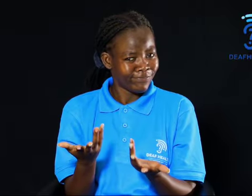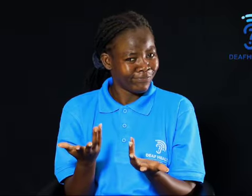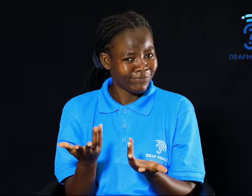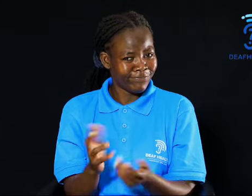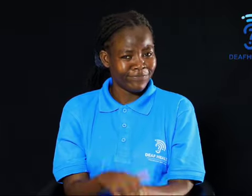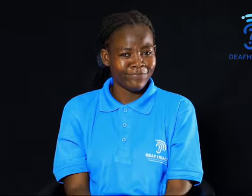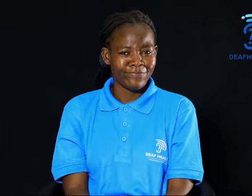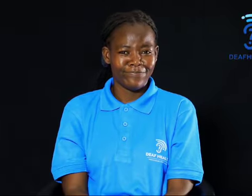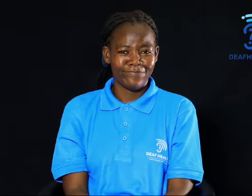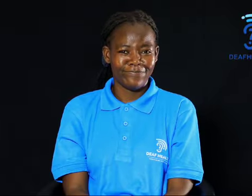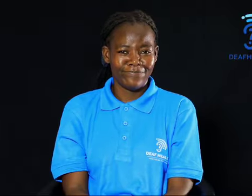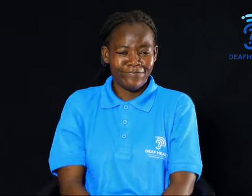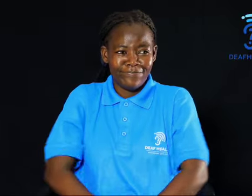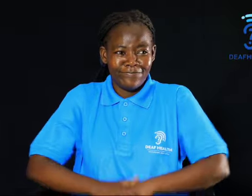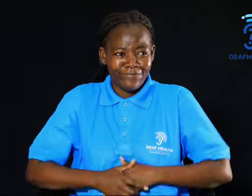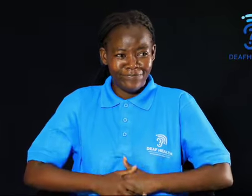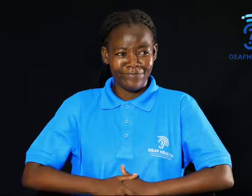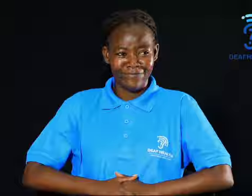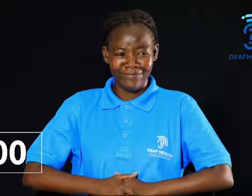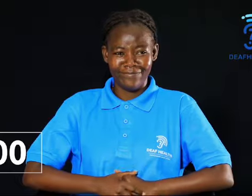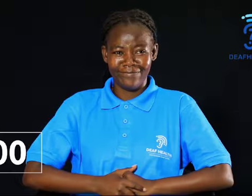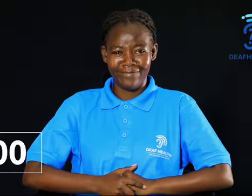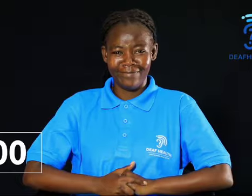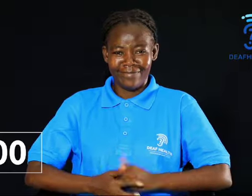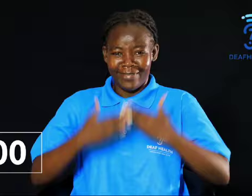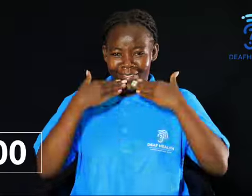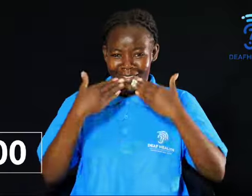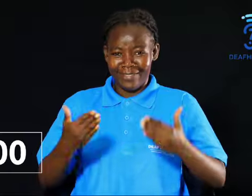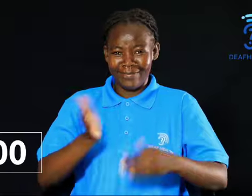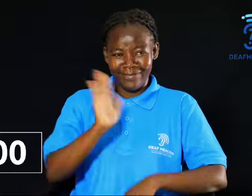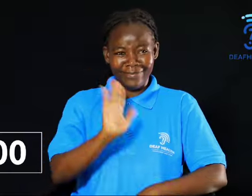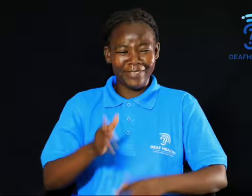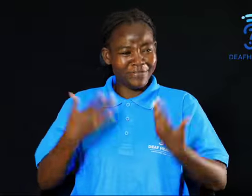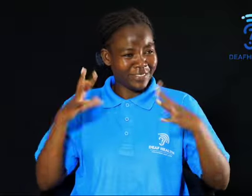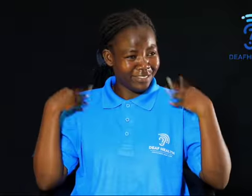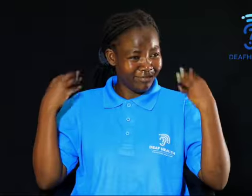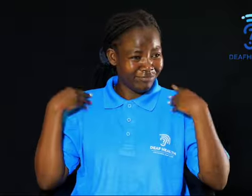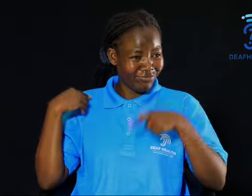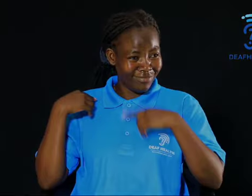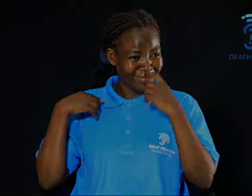And what was that? Did you figure out? That was 100. Thank you so much. Bye.